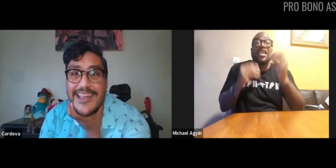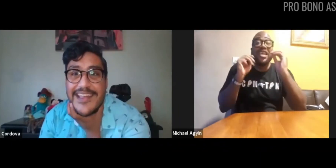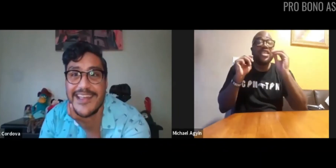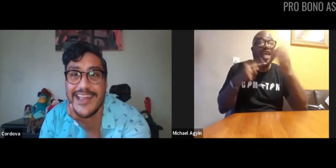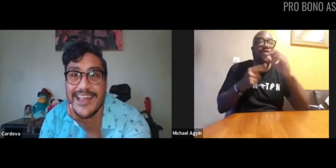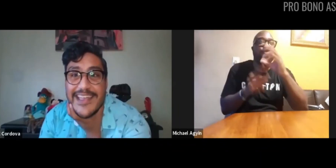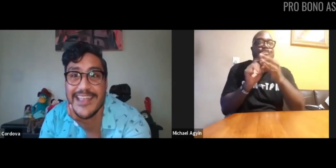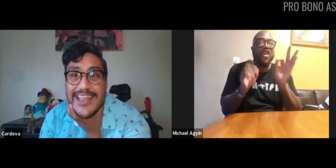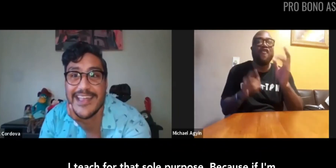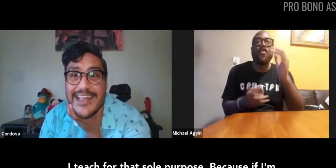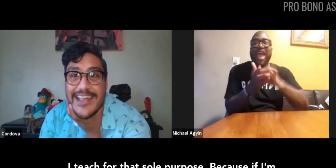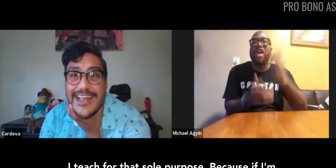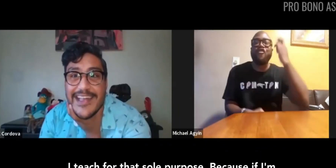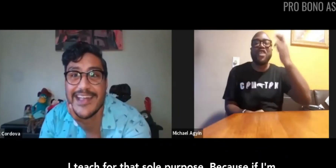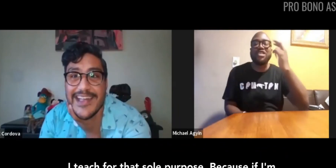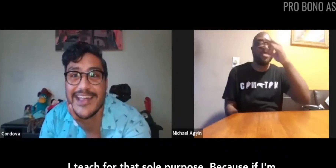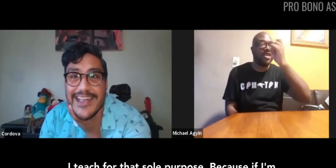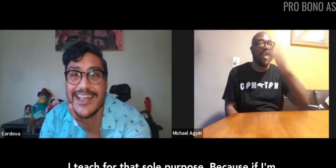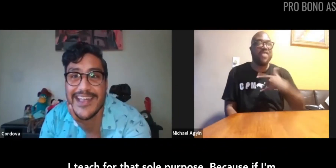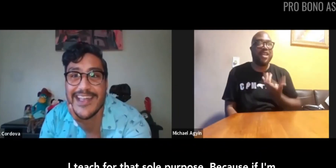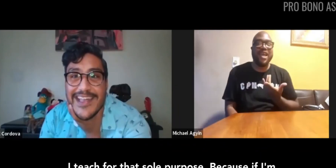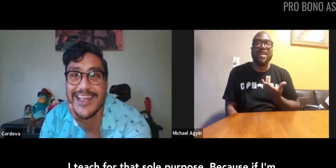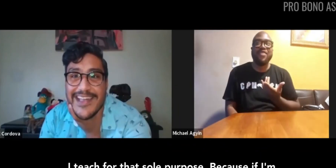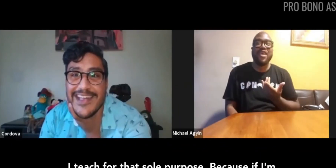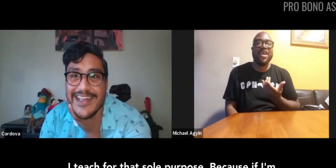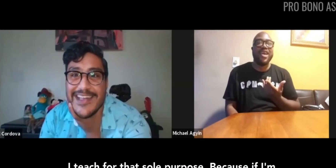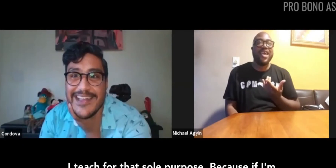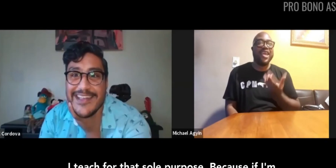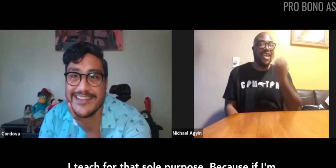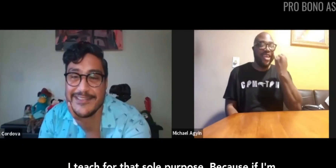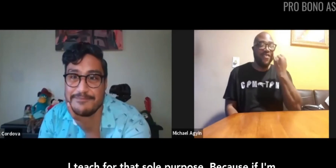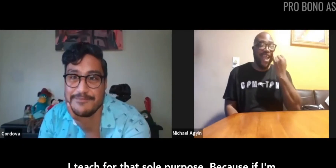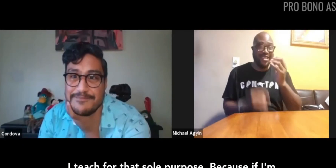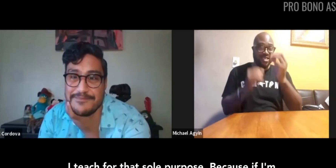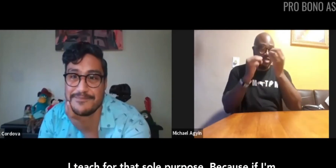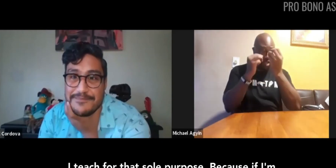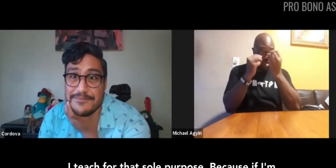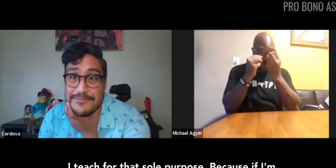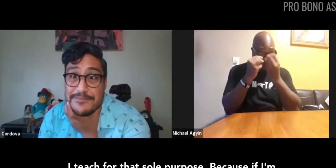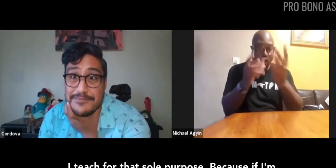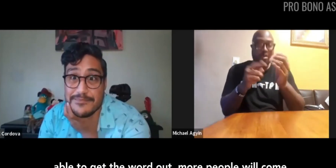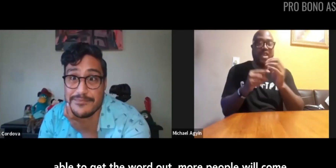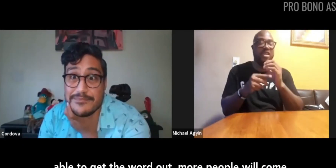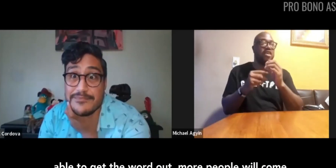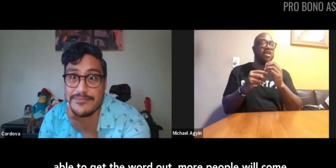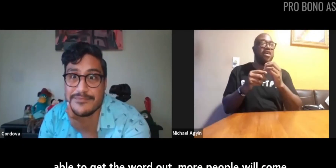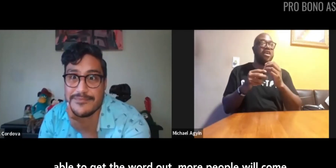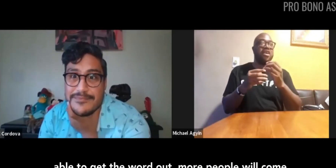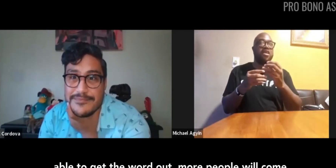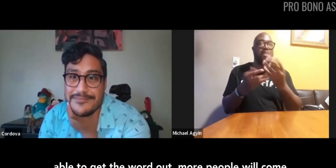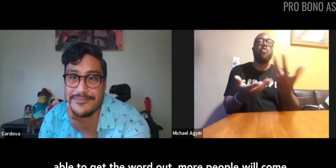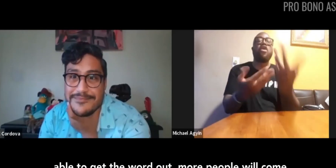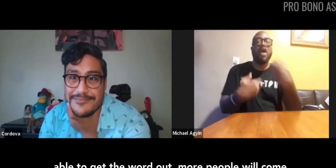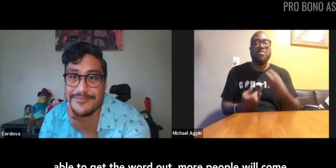teach. I teach for that sole purpose. Because if I'm able to get the word